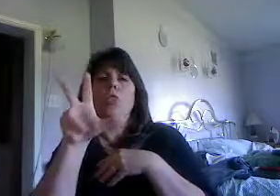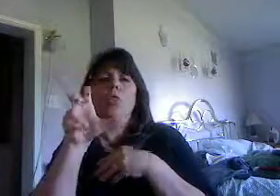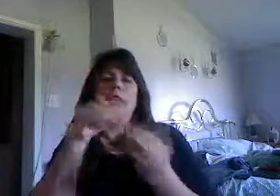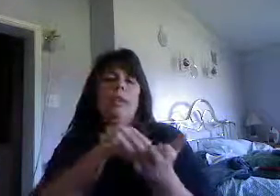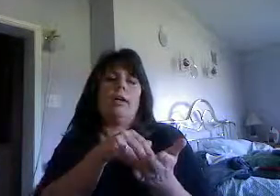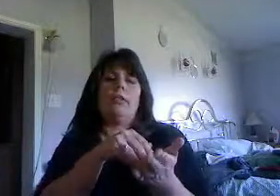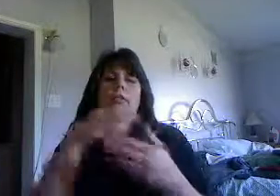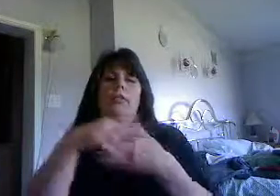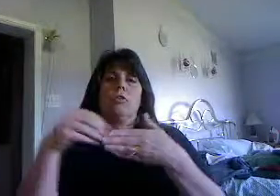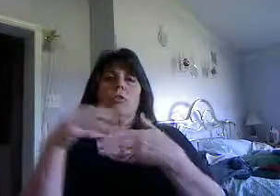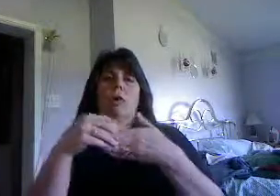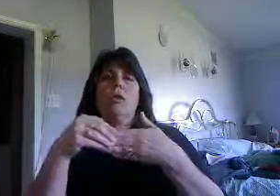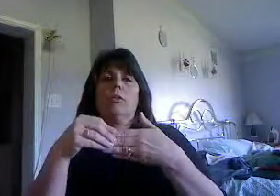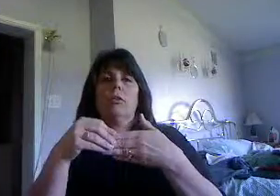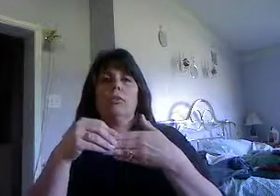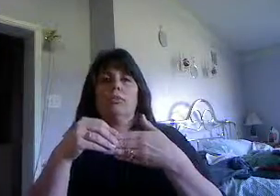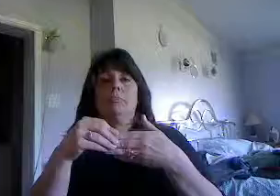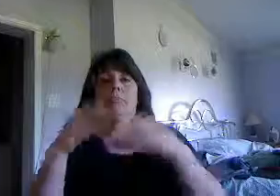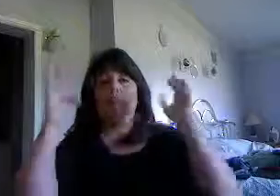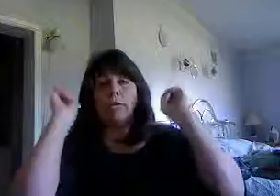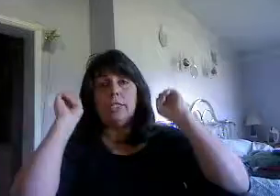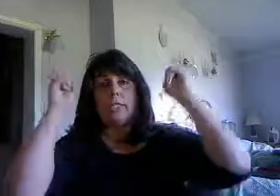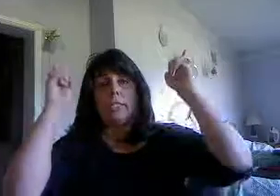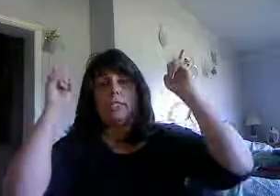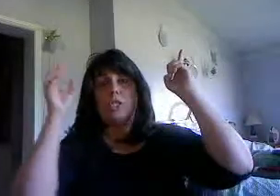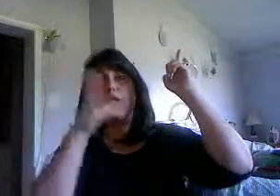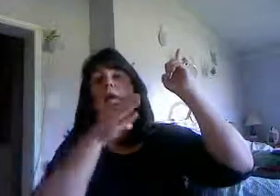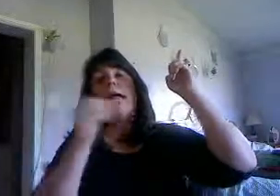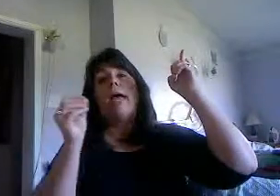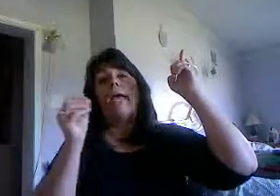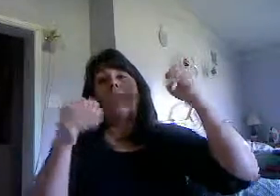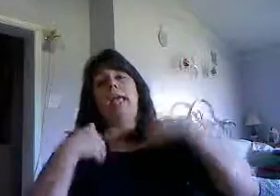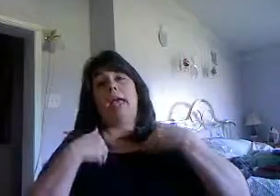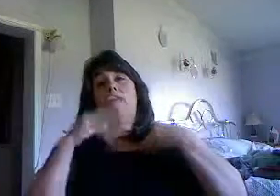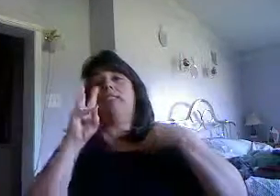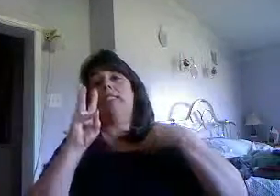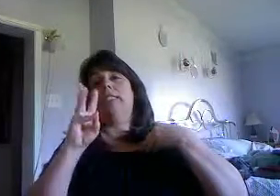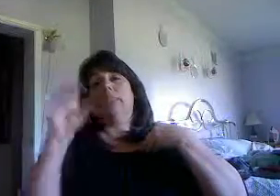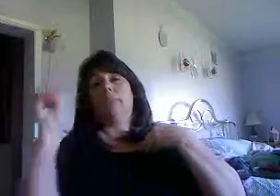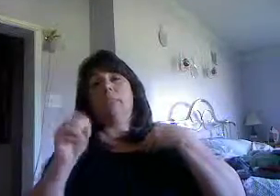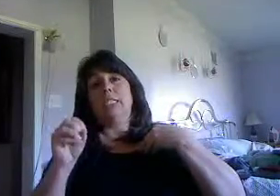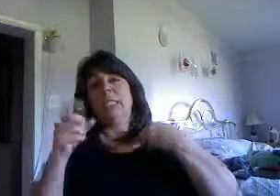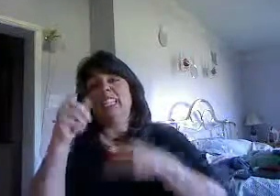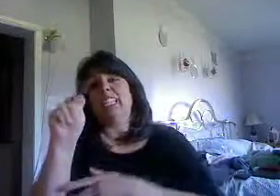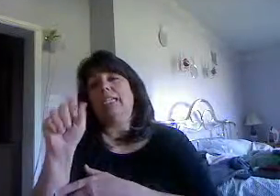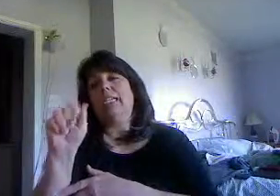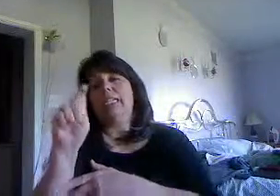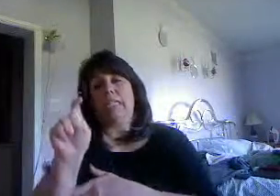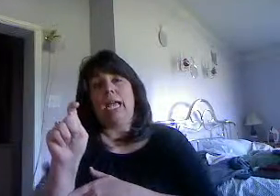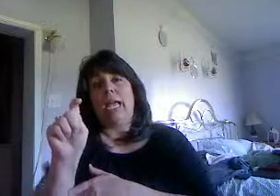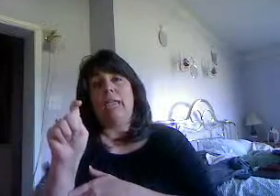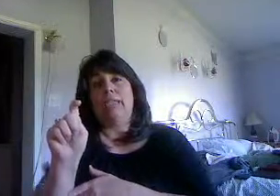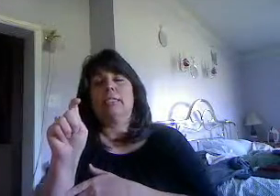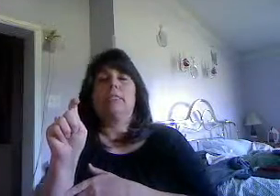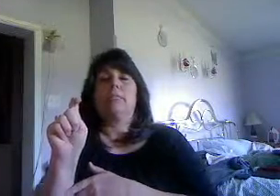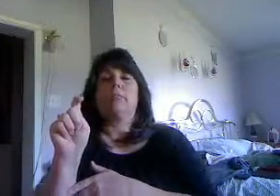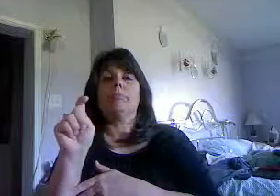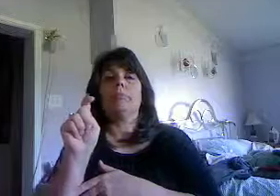they have a 6% tax rate. In Montgomery County, our tax rate is about 2.3%,